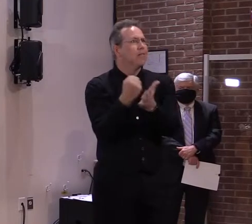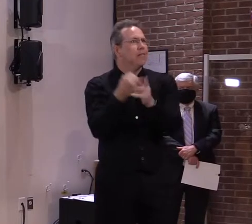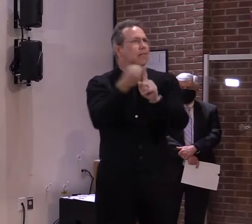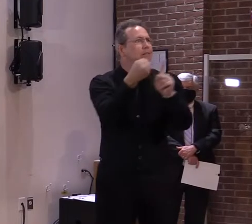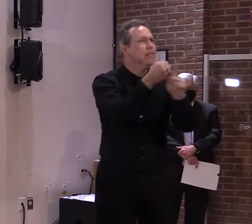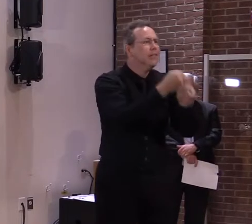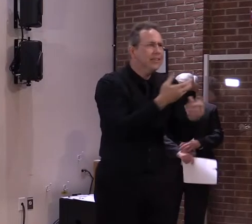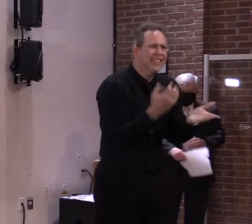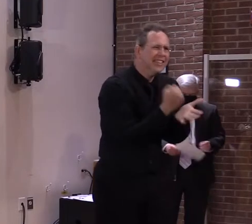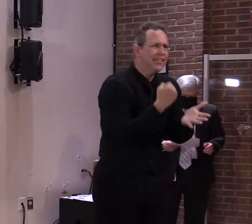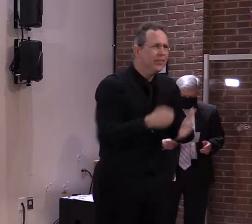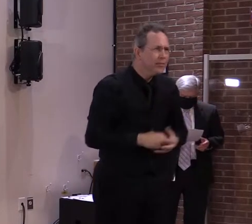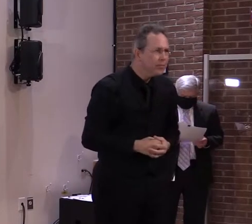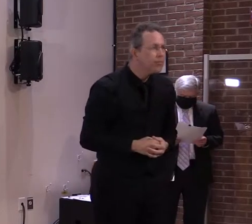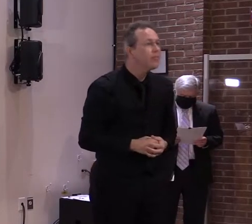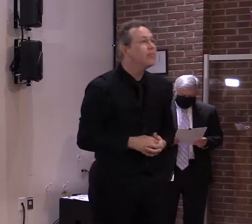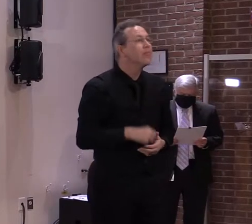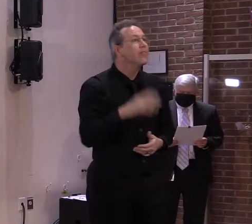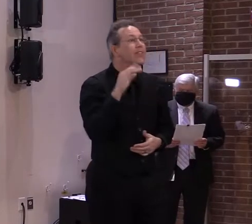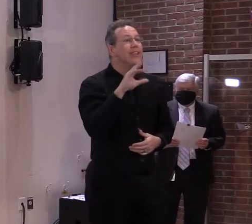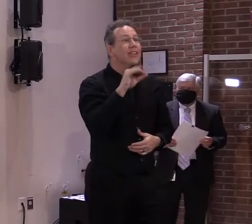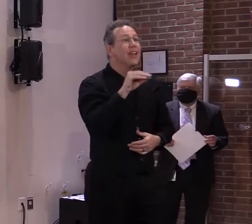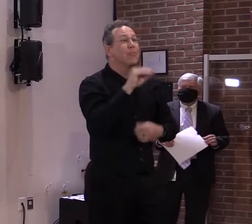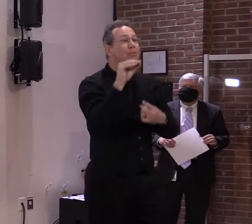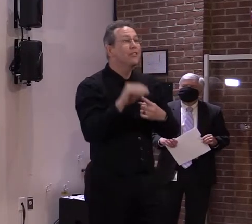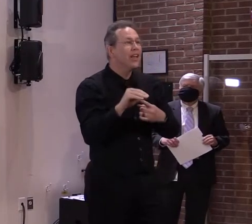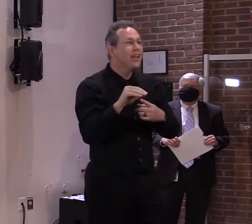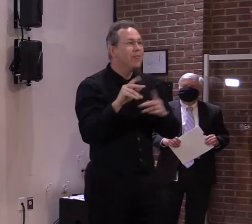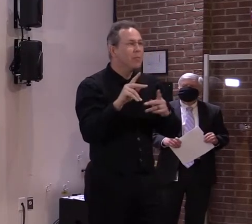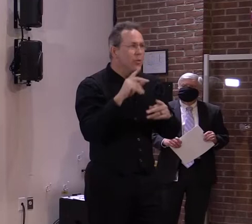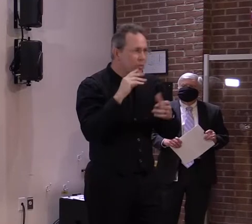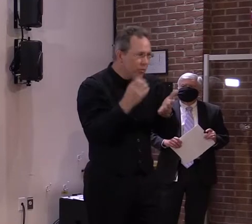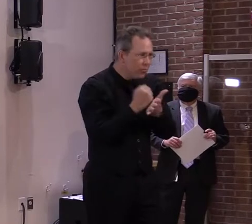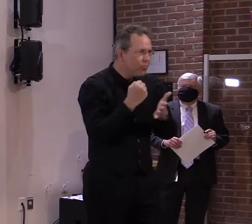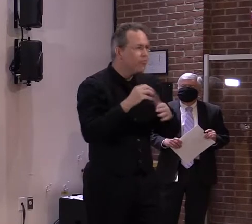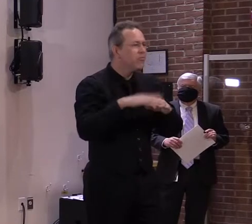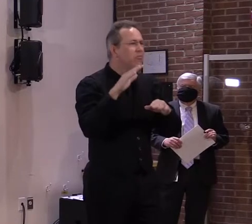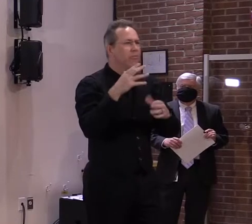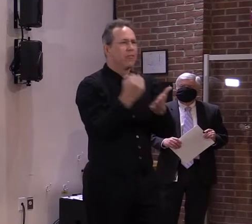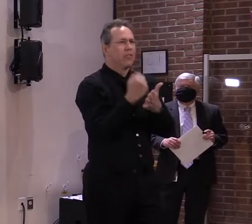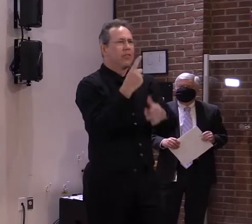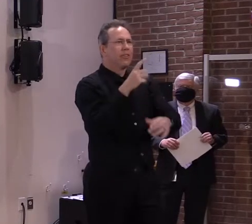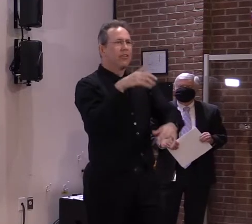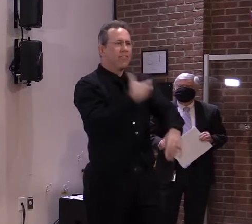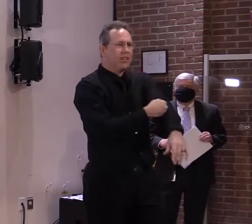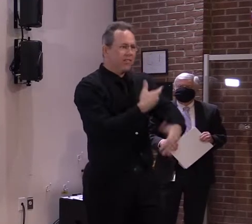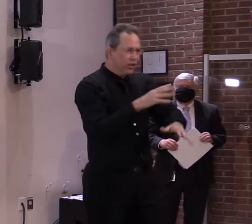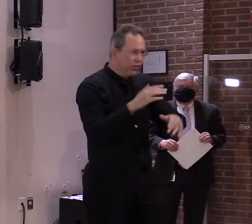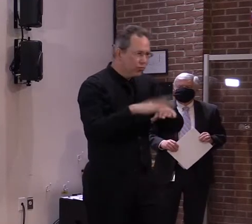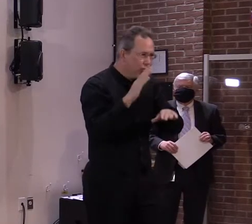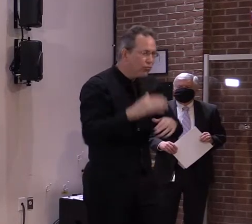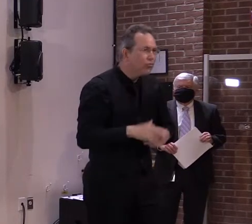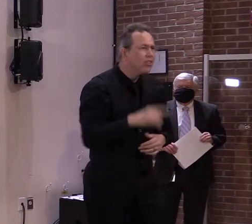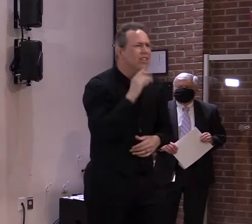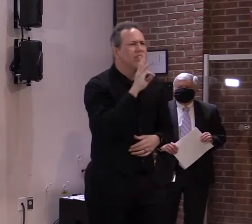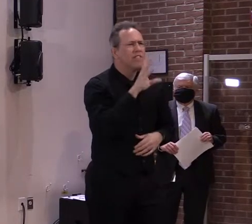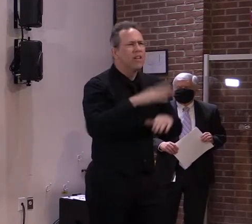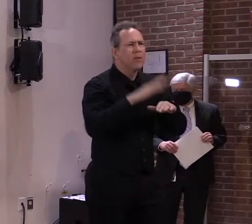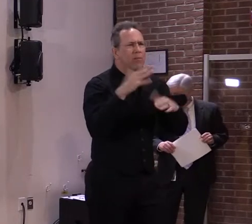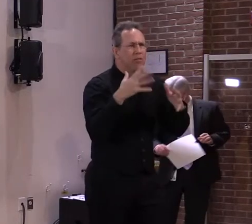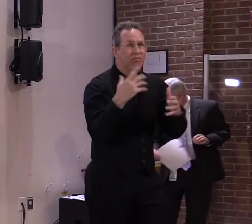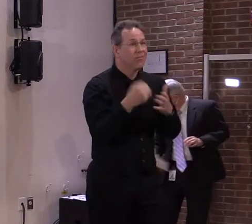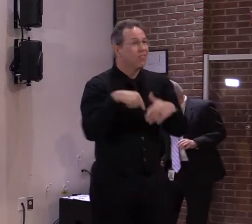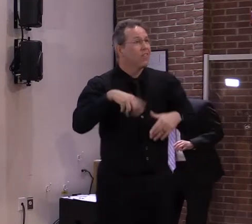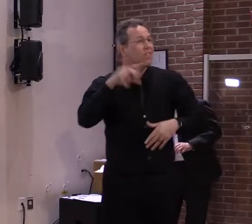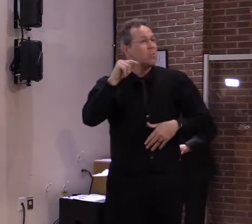older having received at least one dose. We're number one in the nation on this front. More importantly,